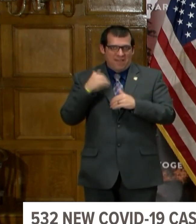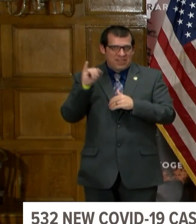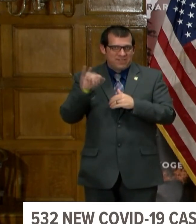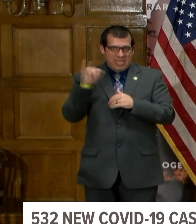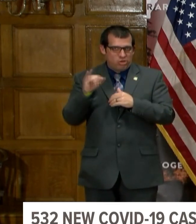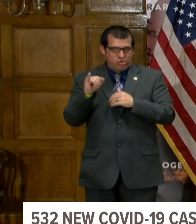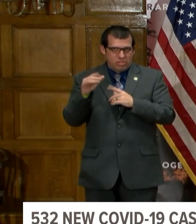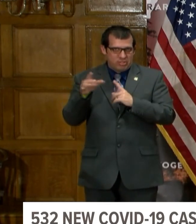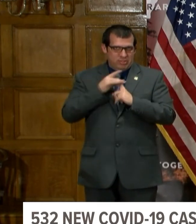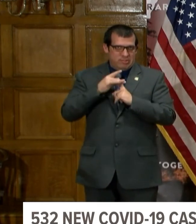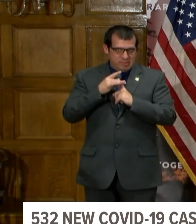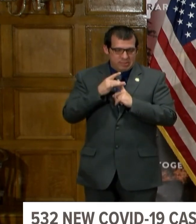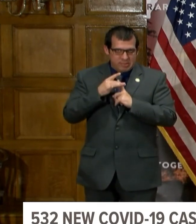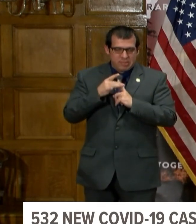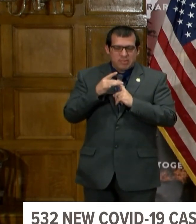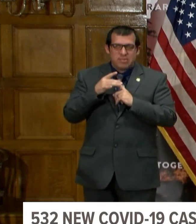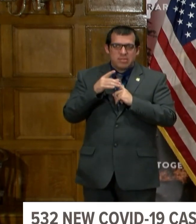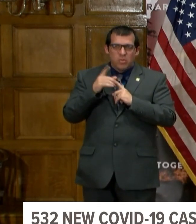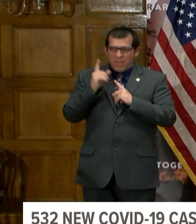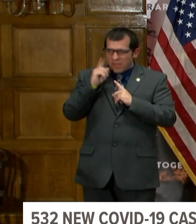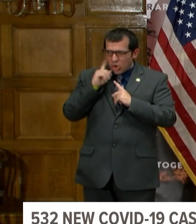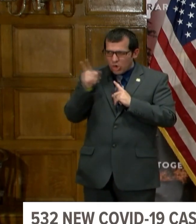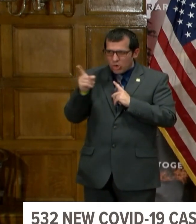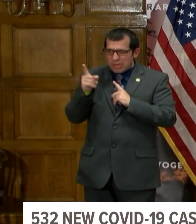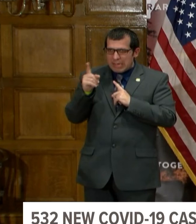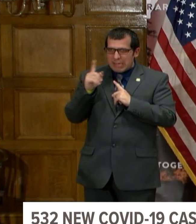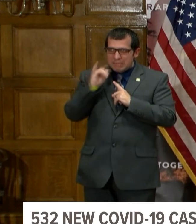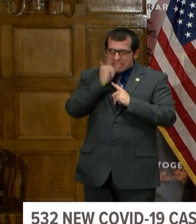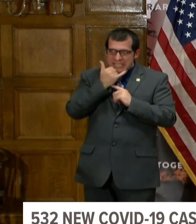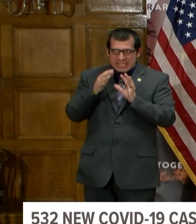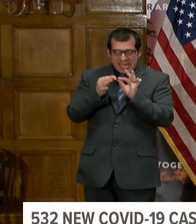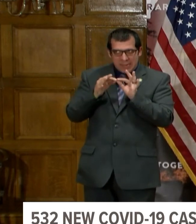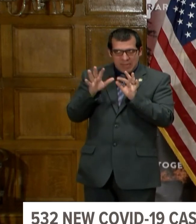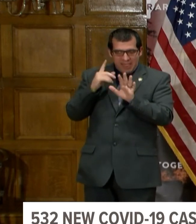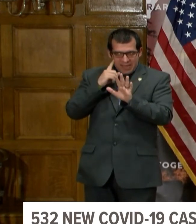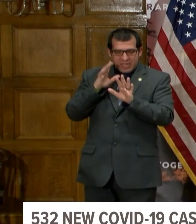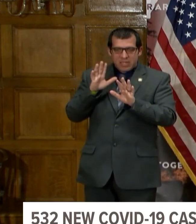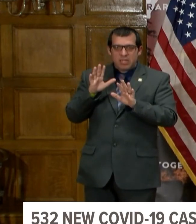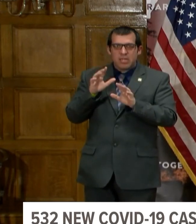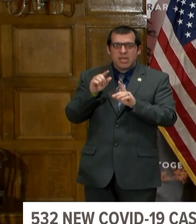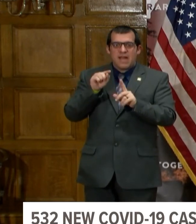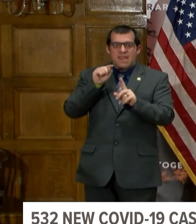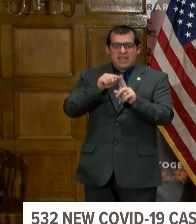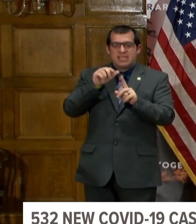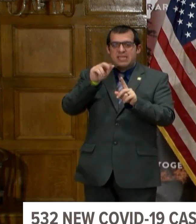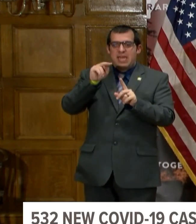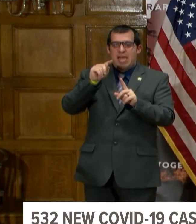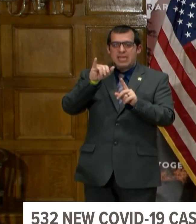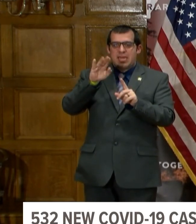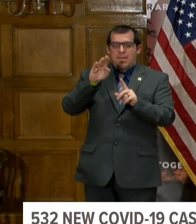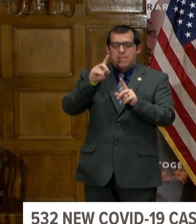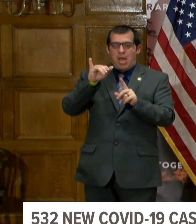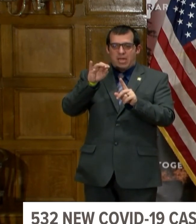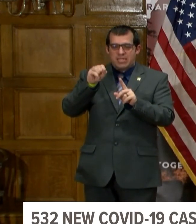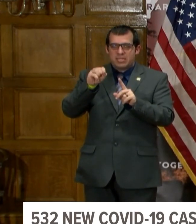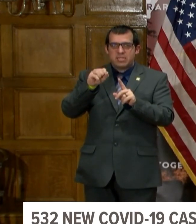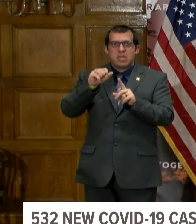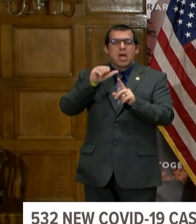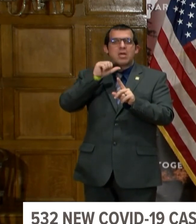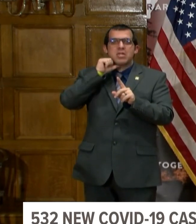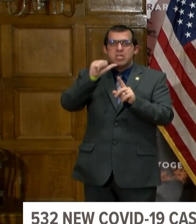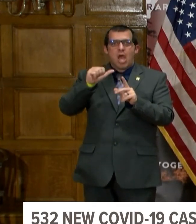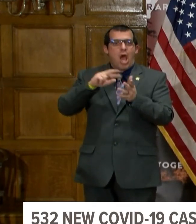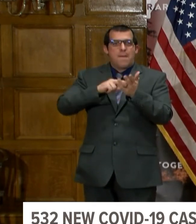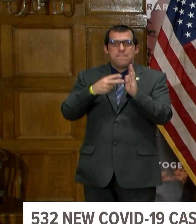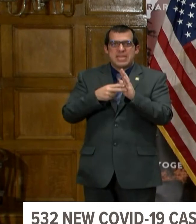to clarify what I think I heard was a misstatement from you, and that is that these antibodies do not indicate that an